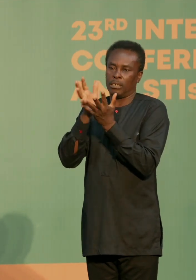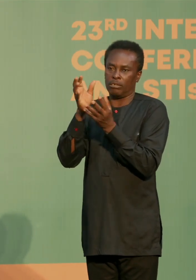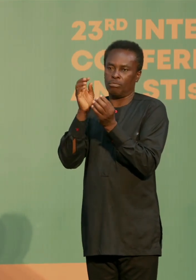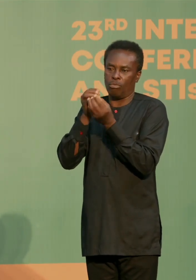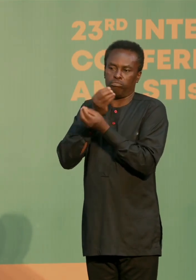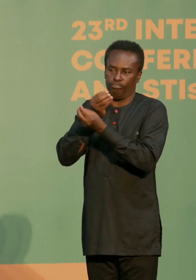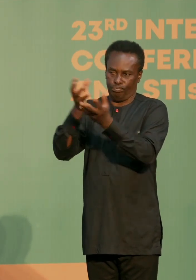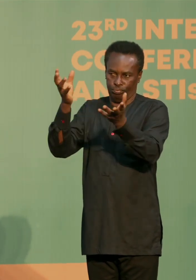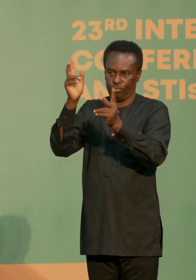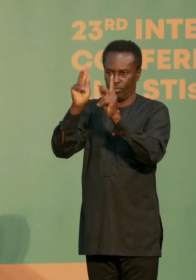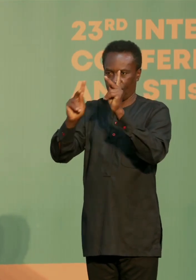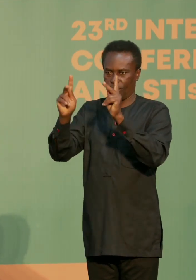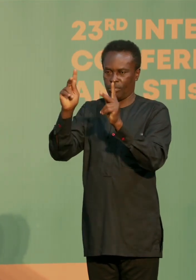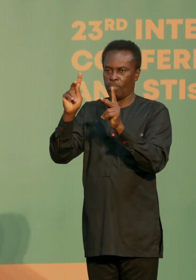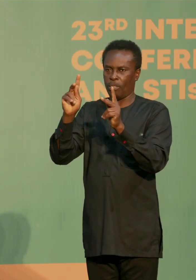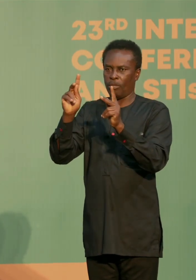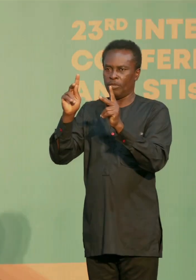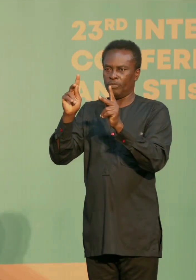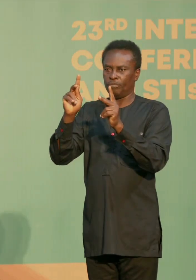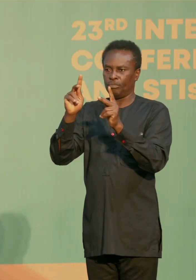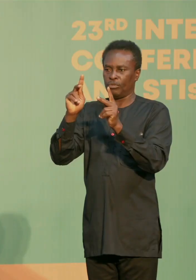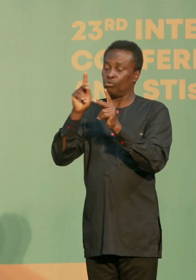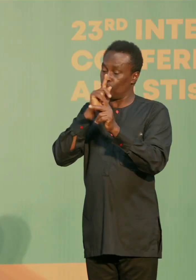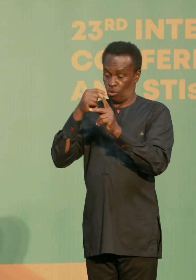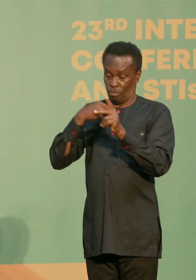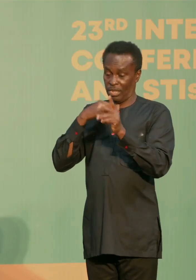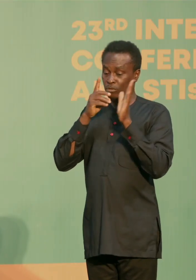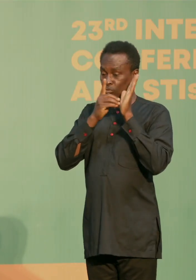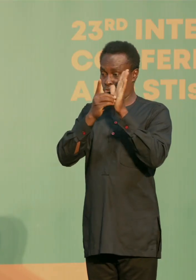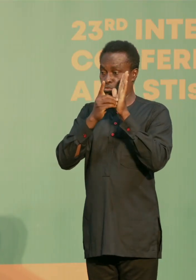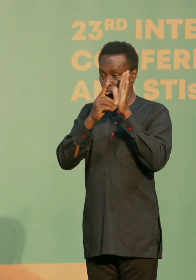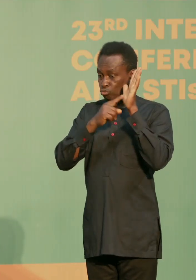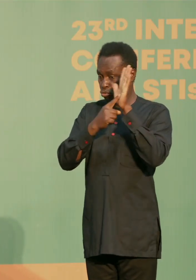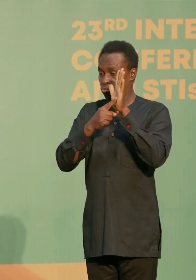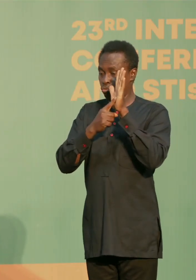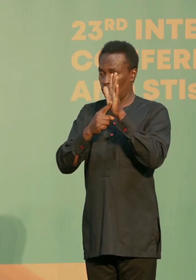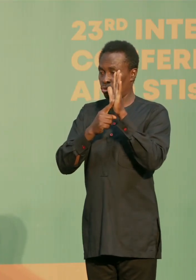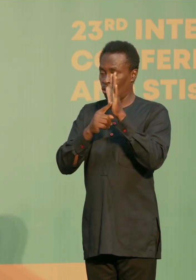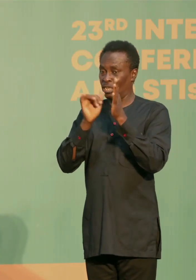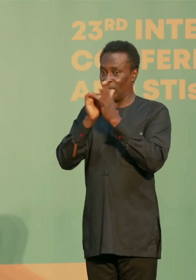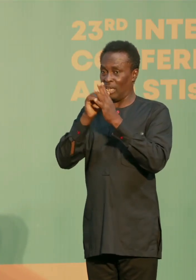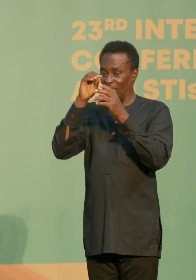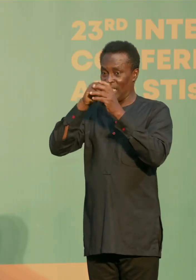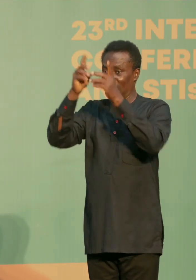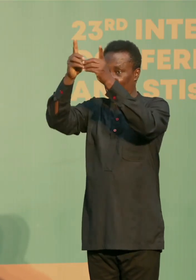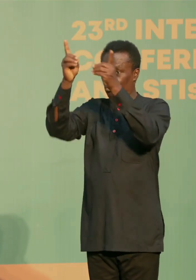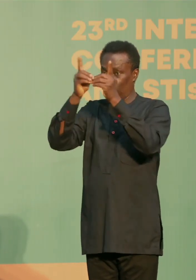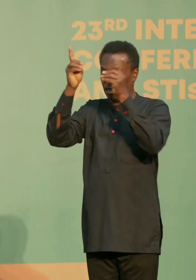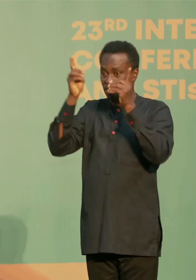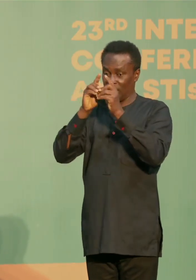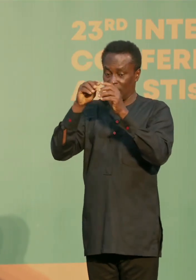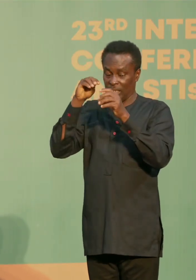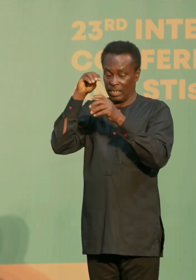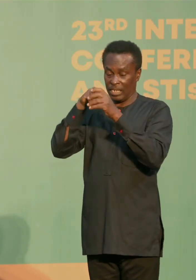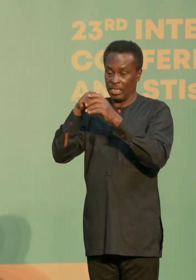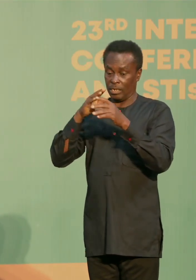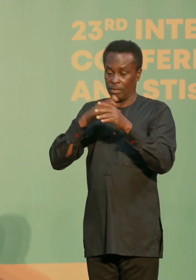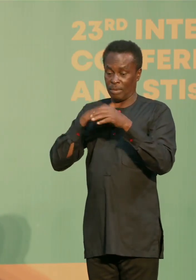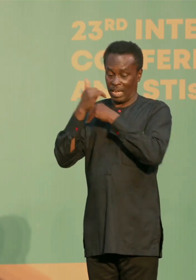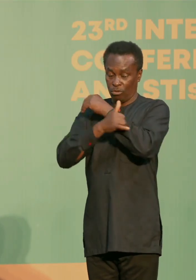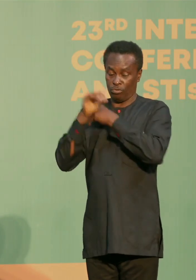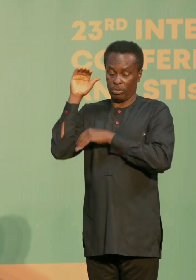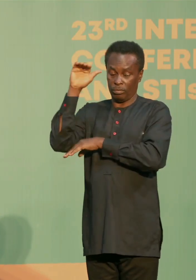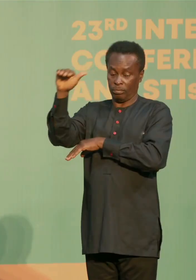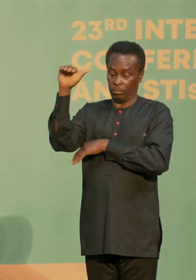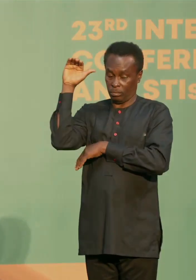test, okay? When we got those results, I actually did demonstration studies in districts in Zimbabwe before I went to WHO to present the